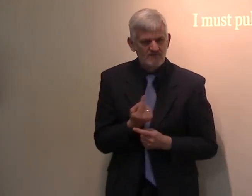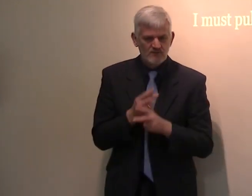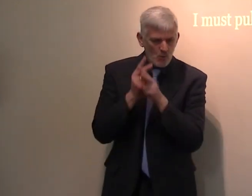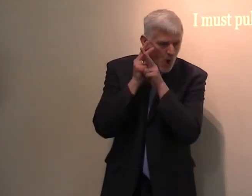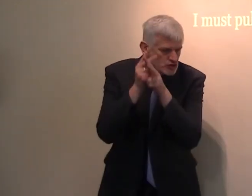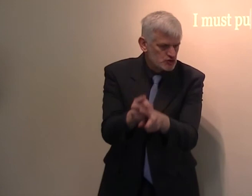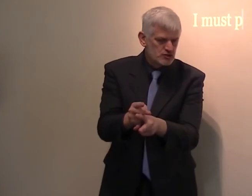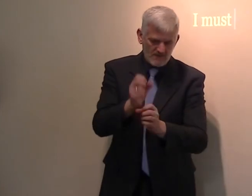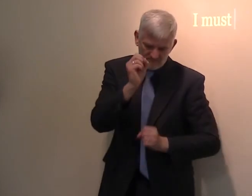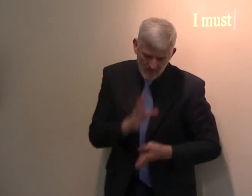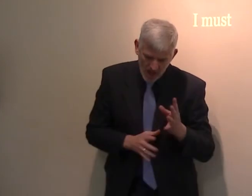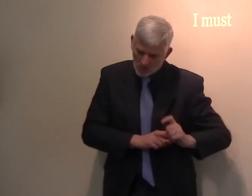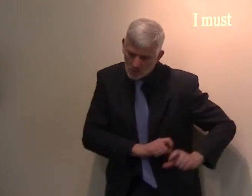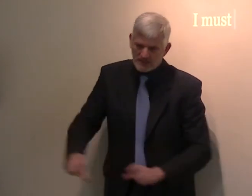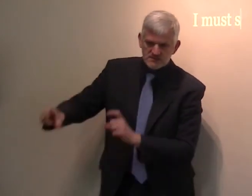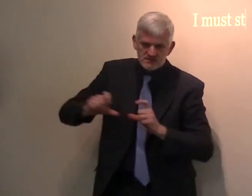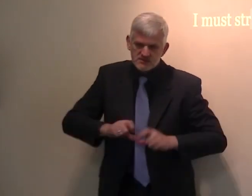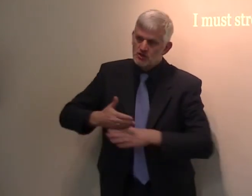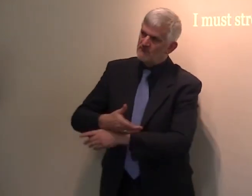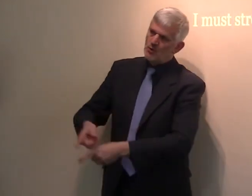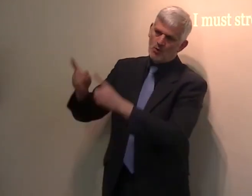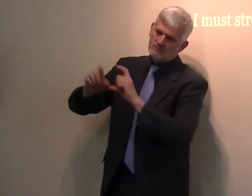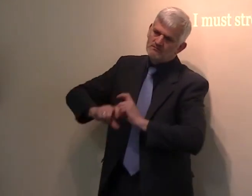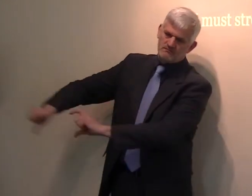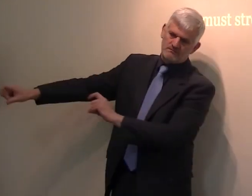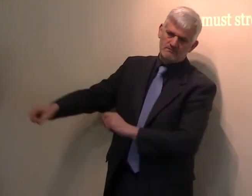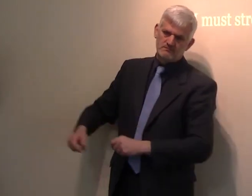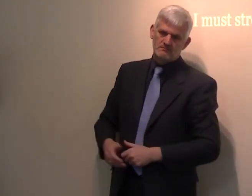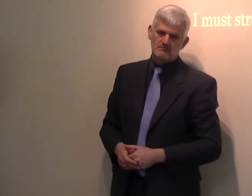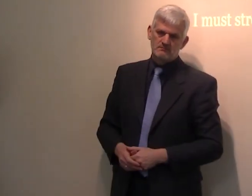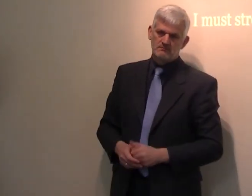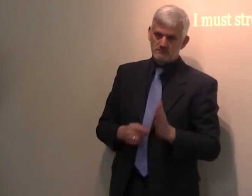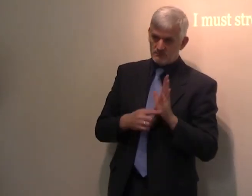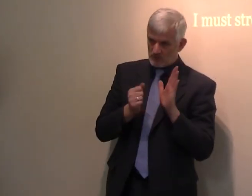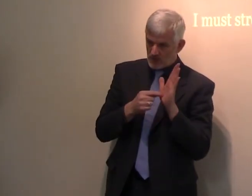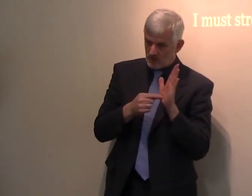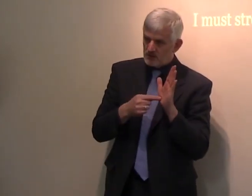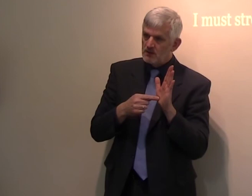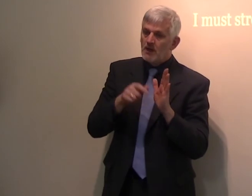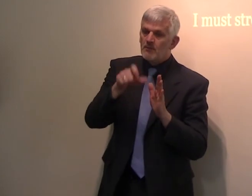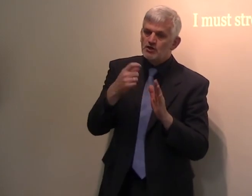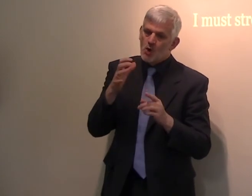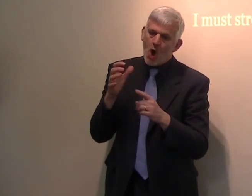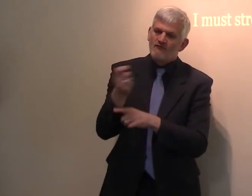going on forever. He that overcometh the same shall be clothed in white